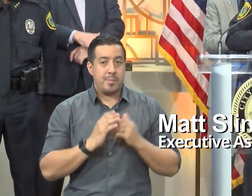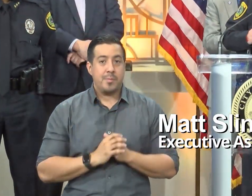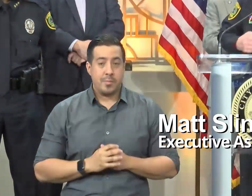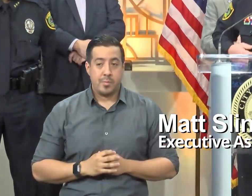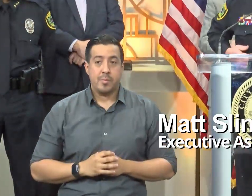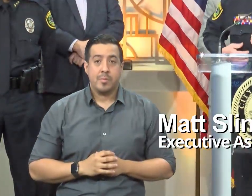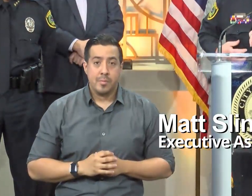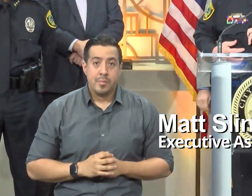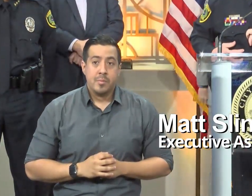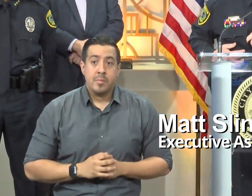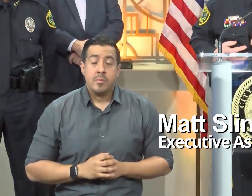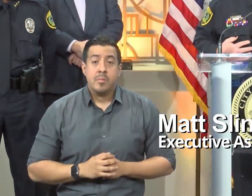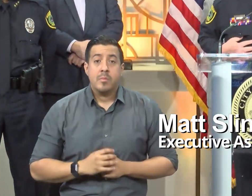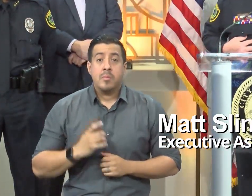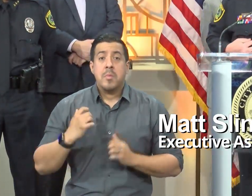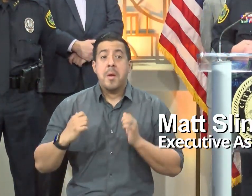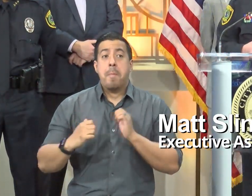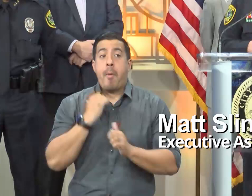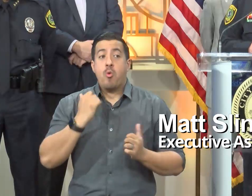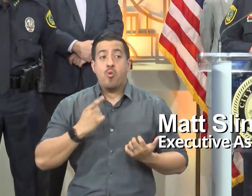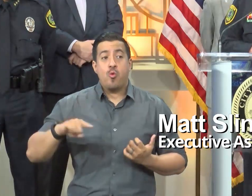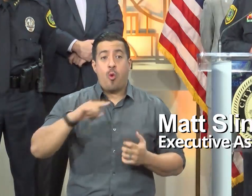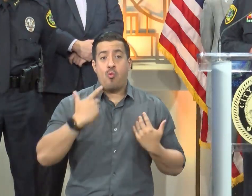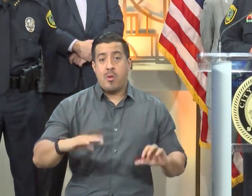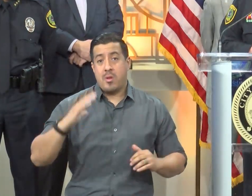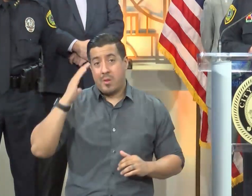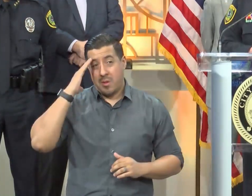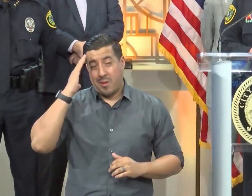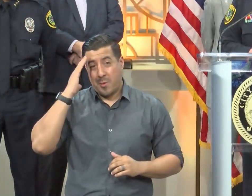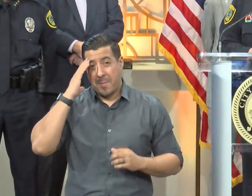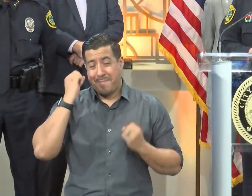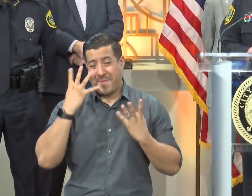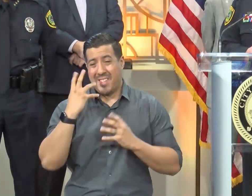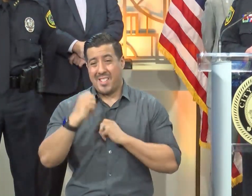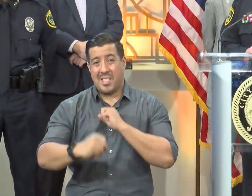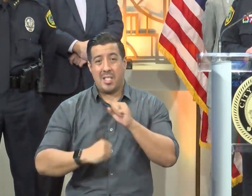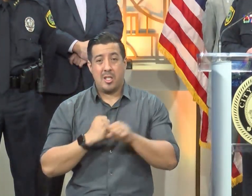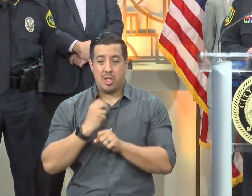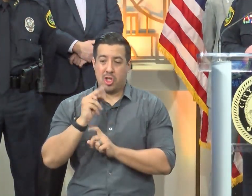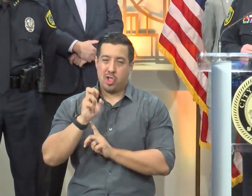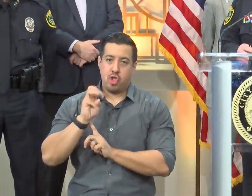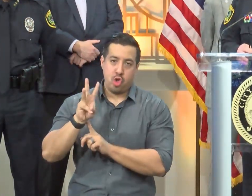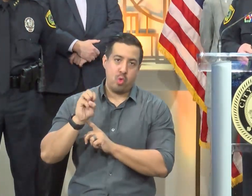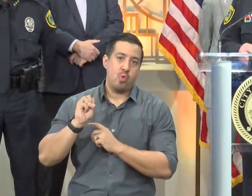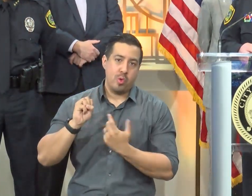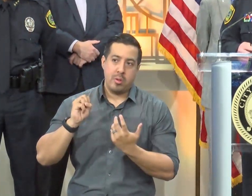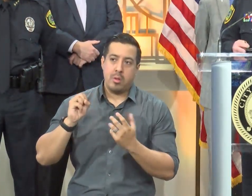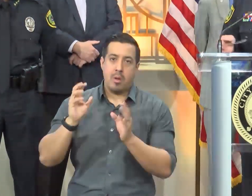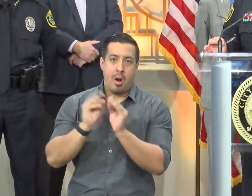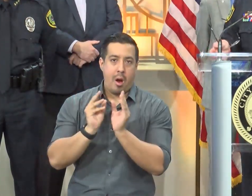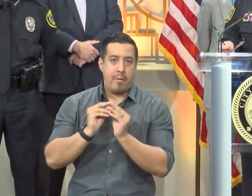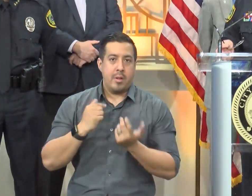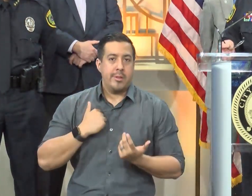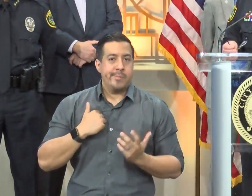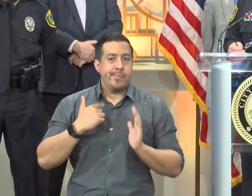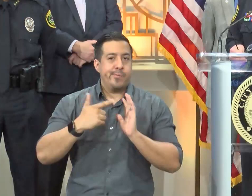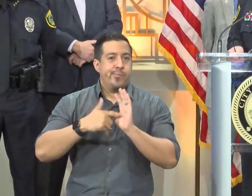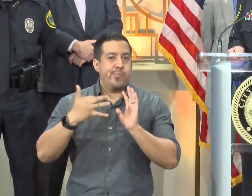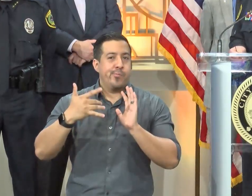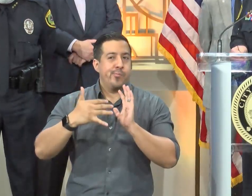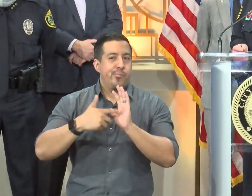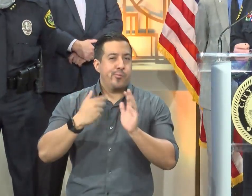Okay. As most of you know, after many years of news conferences, I rarely use